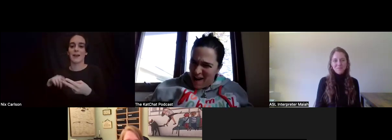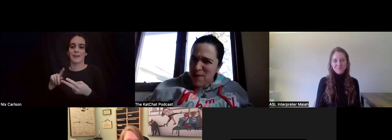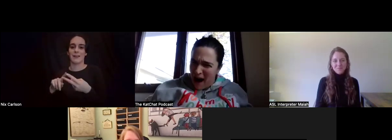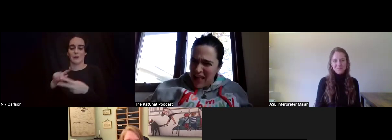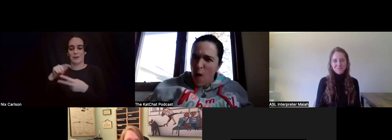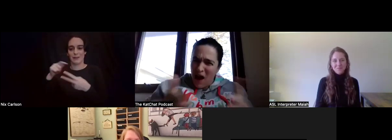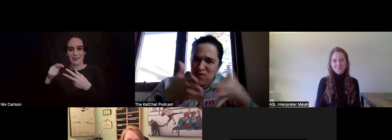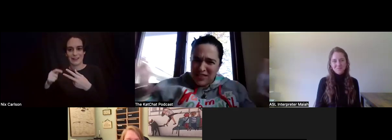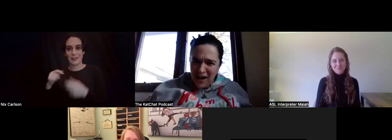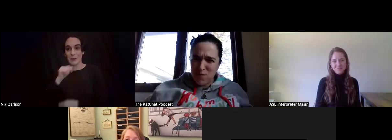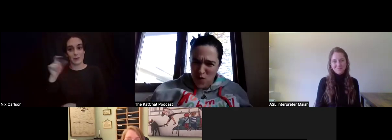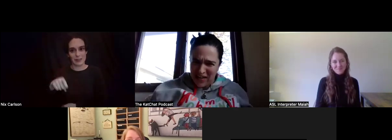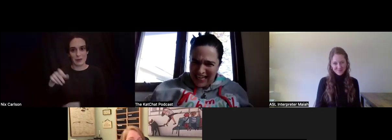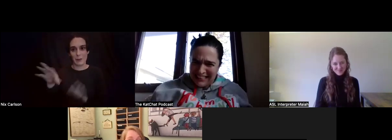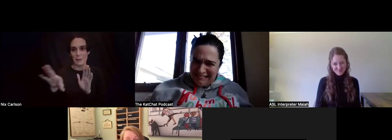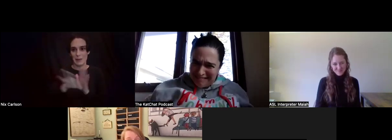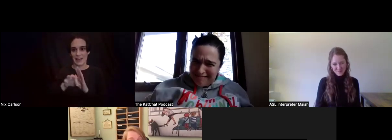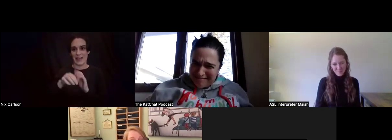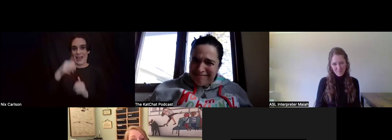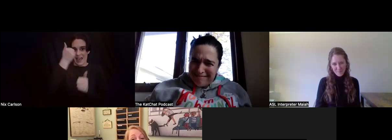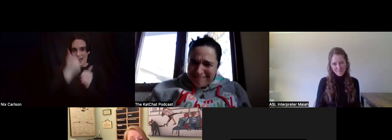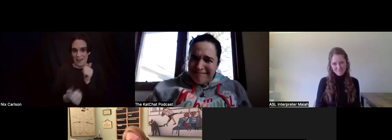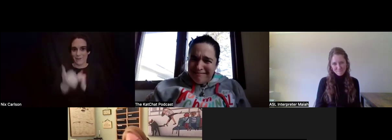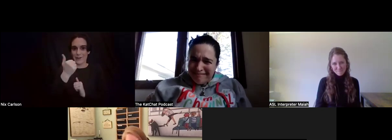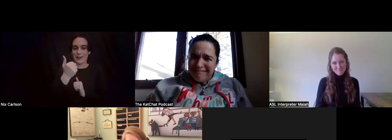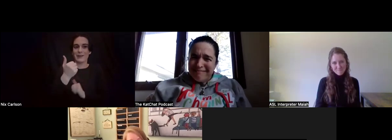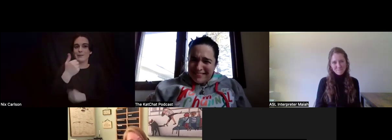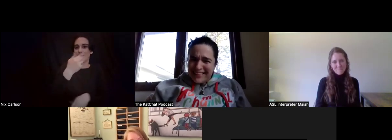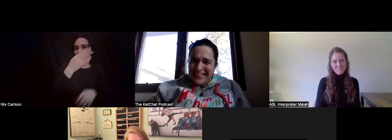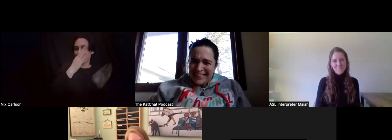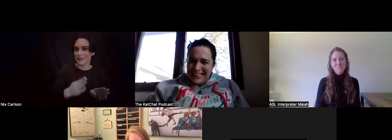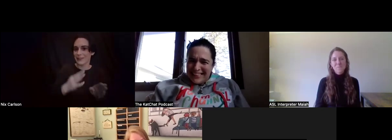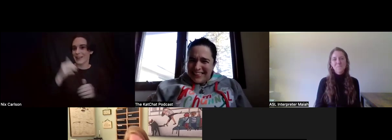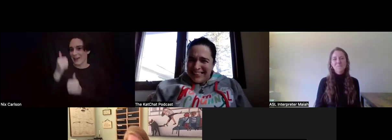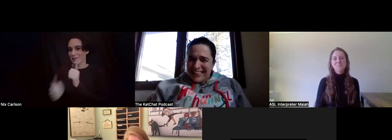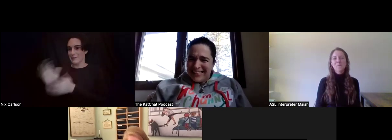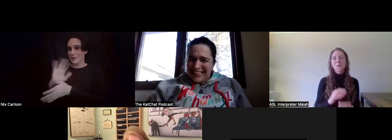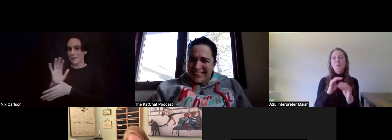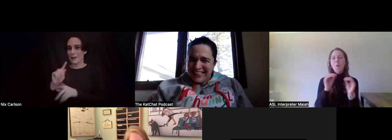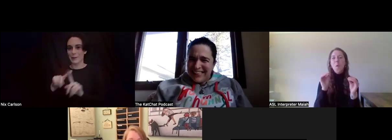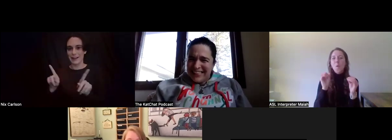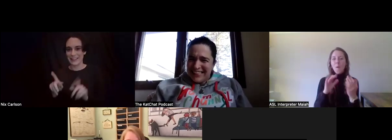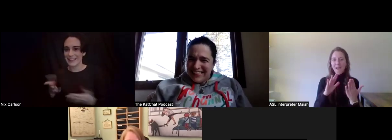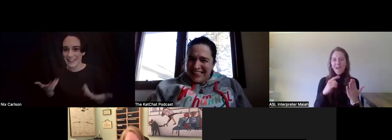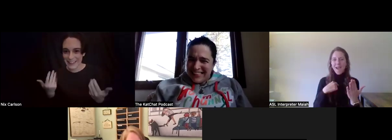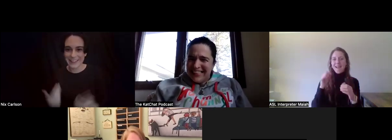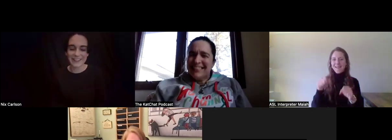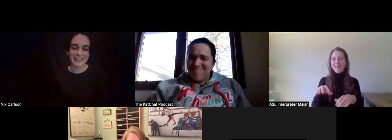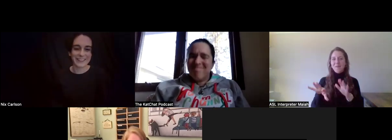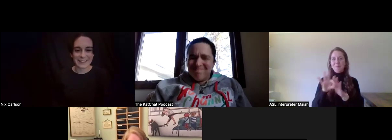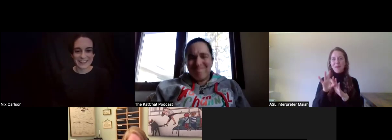to pick everybody or if we take a movie. There is no way I will pick between the children.